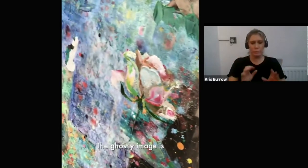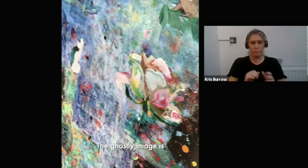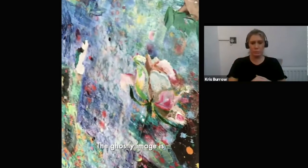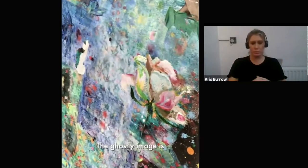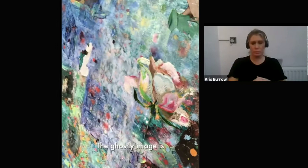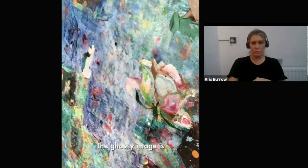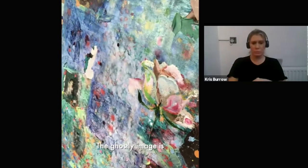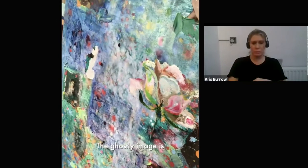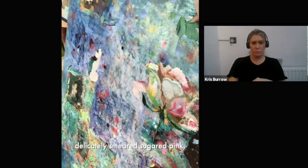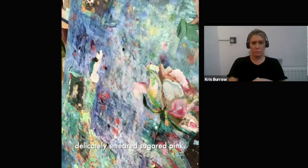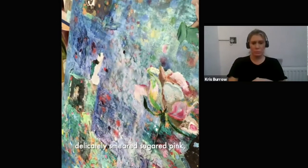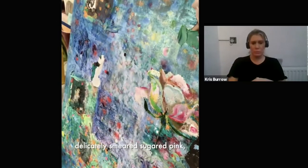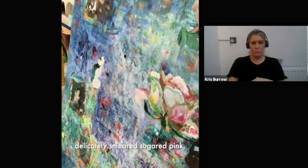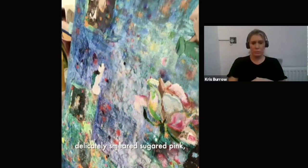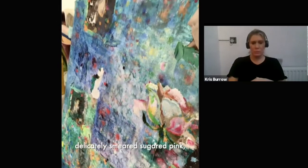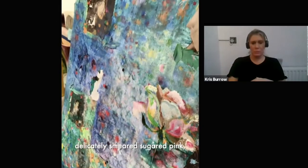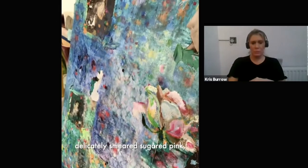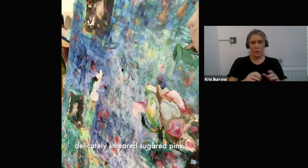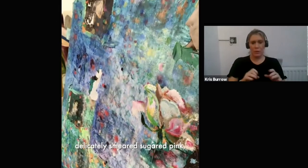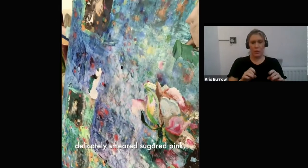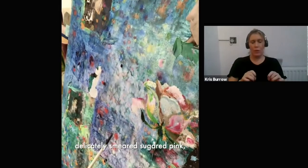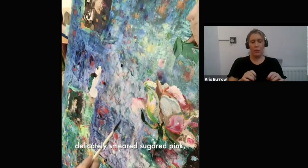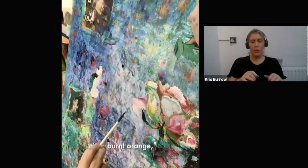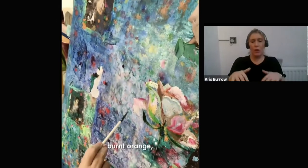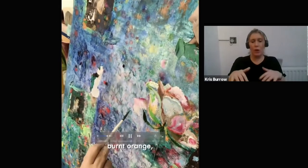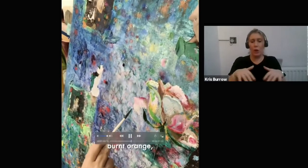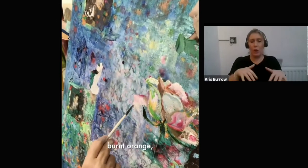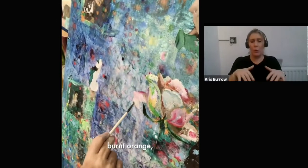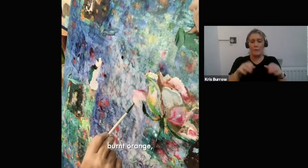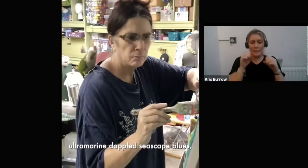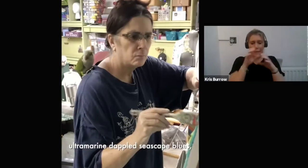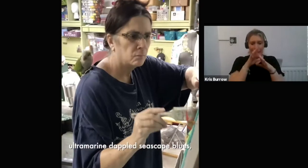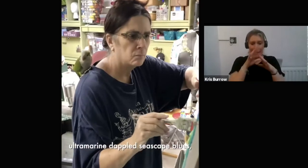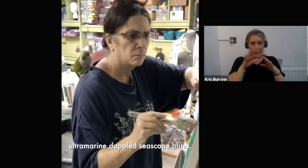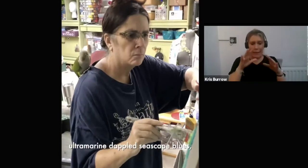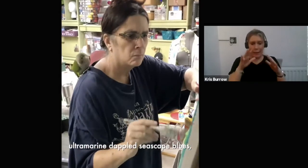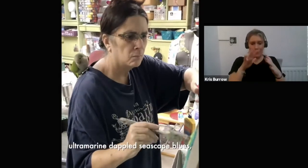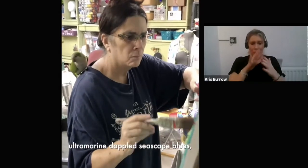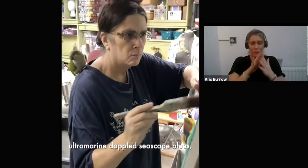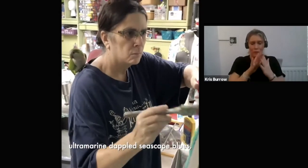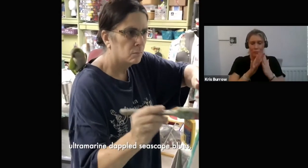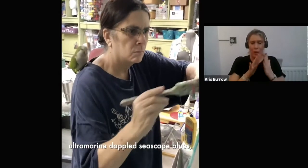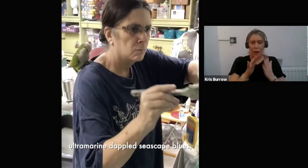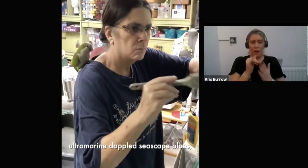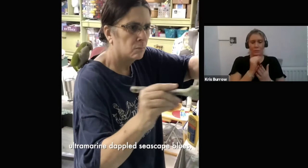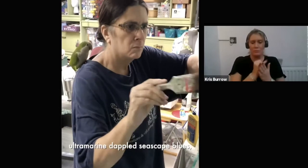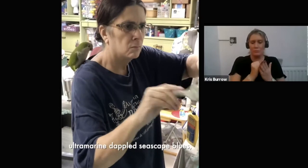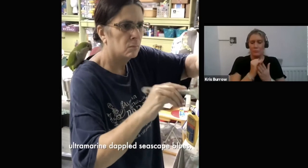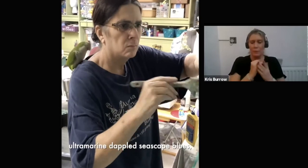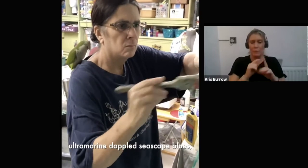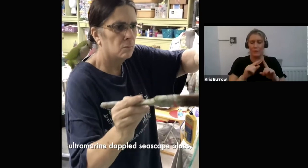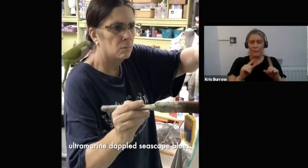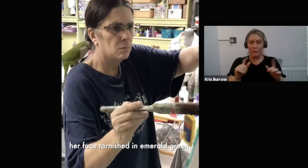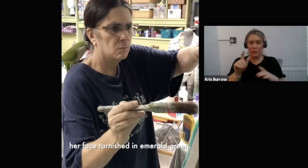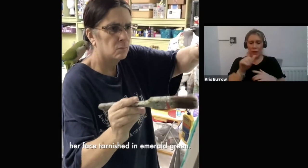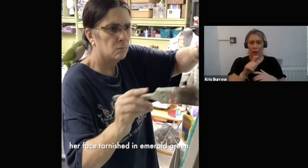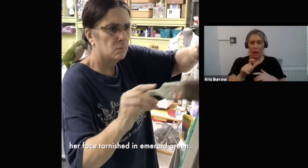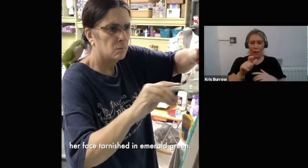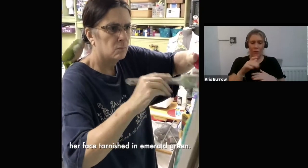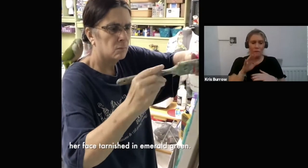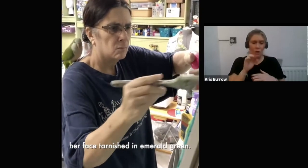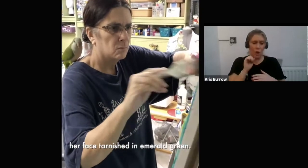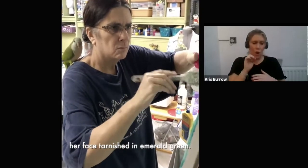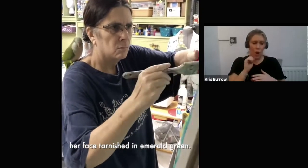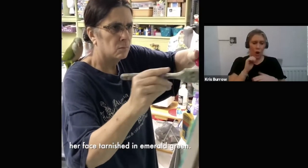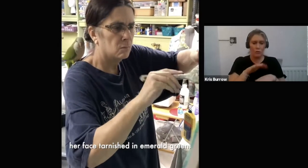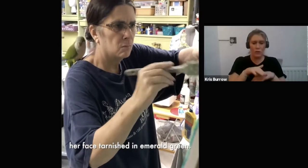The ghostly image is delicately smeared sugared pink, burnt orange, ultramarine, dappled seascape blues, her face